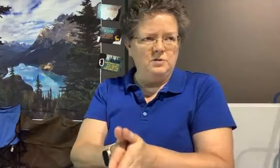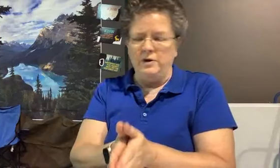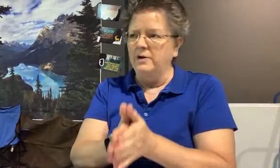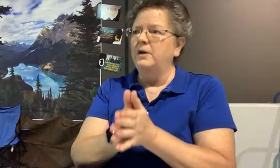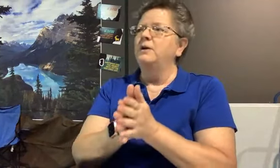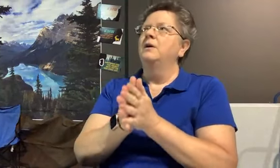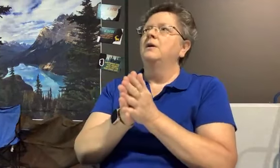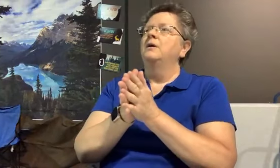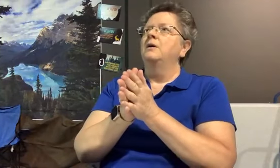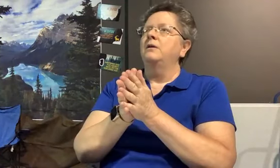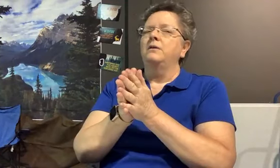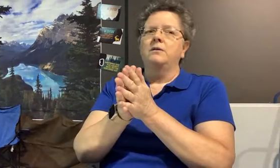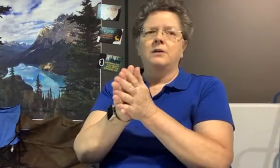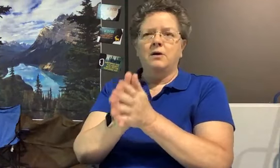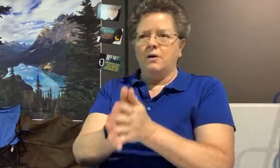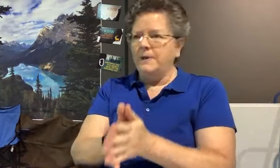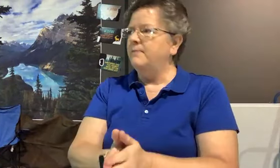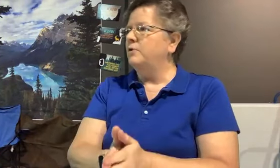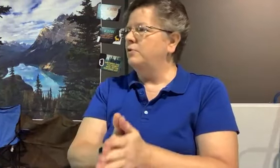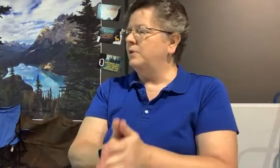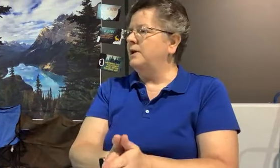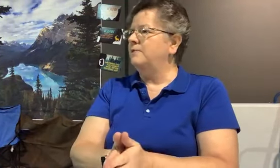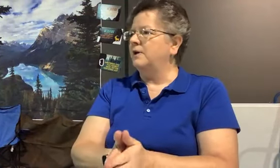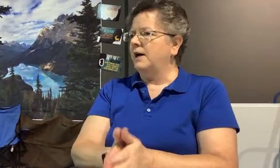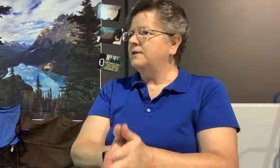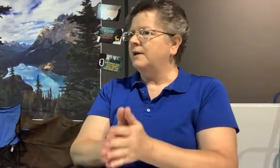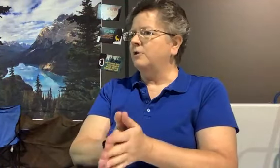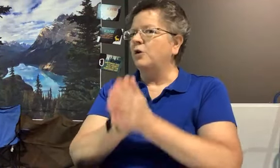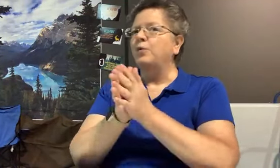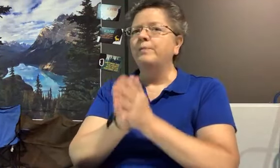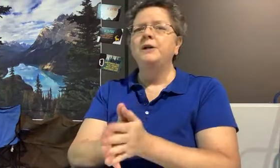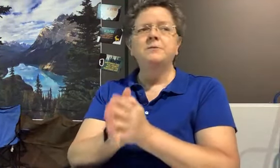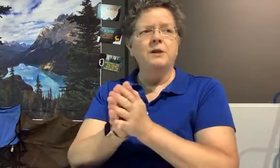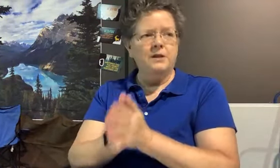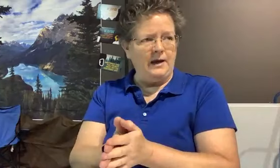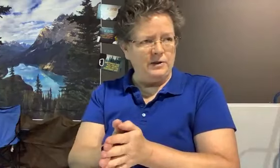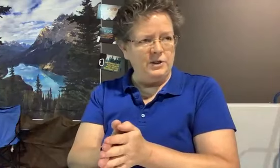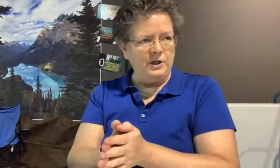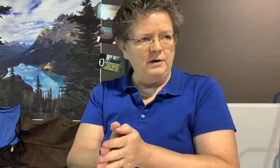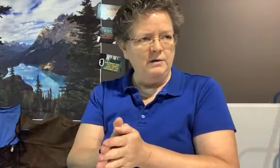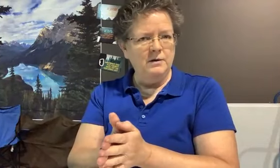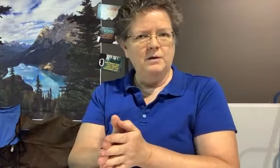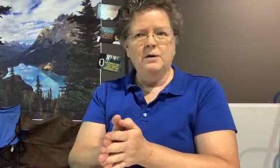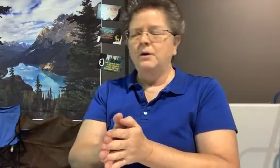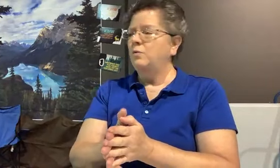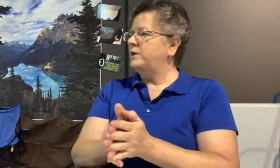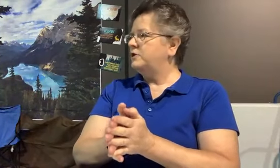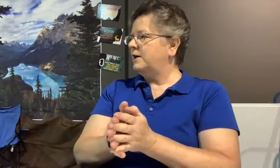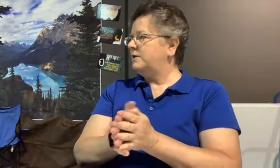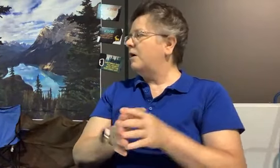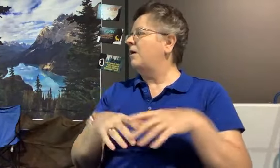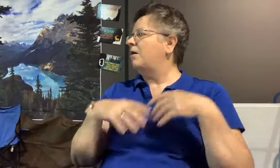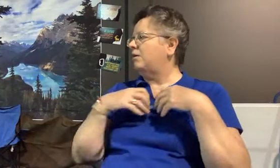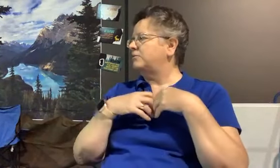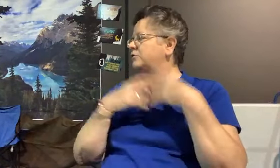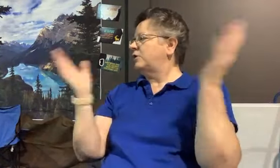Israel, there are people who believe in a concept called replacement theology, which says, oh, the church,